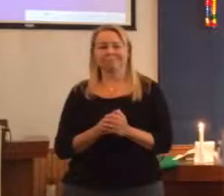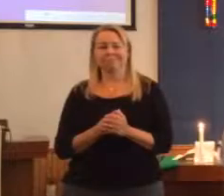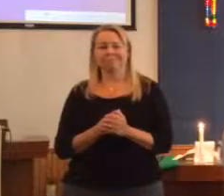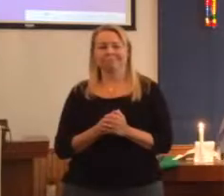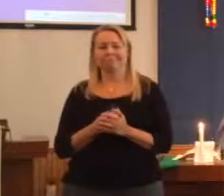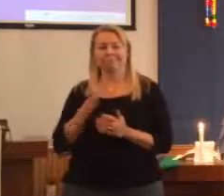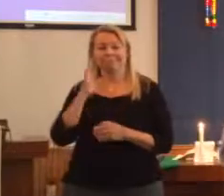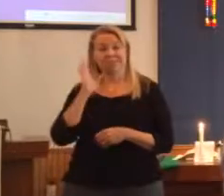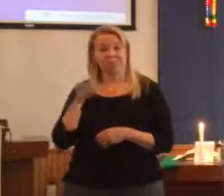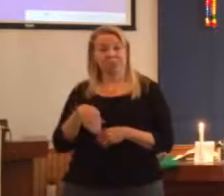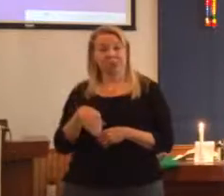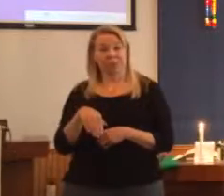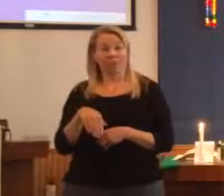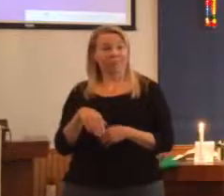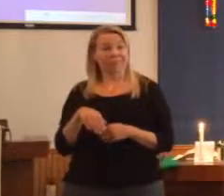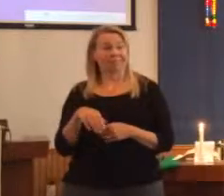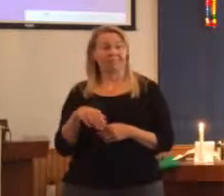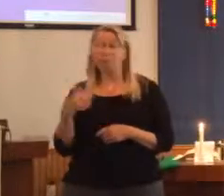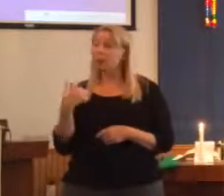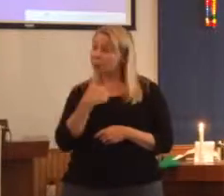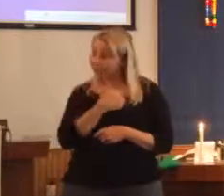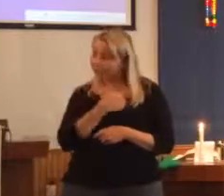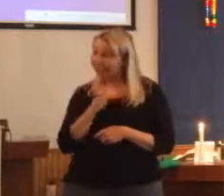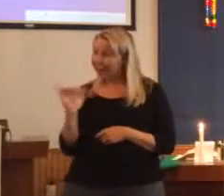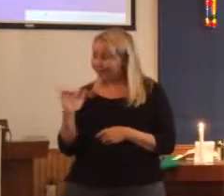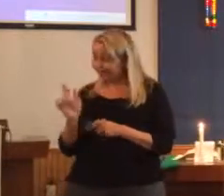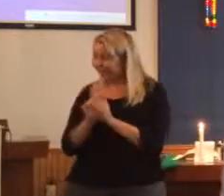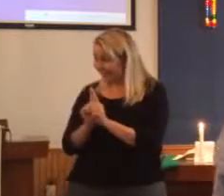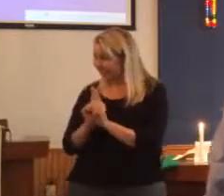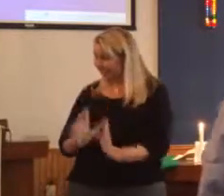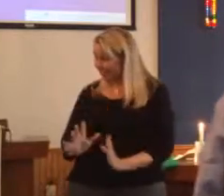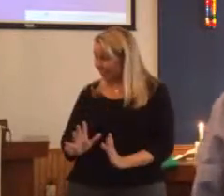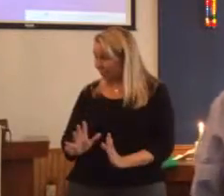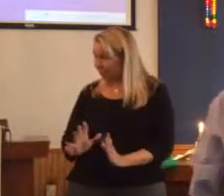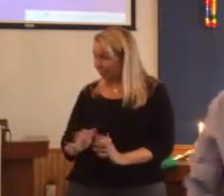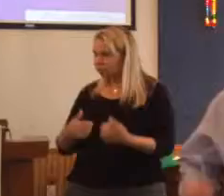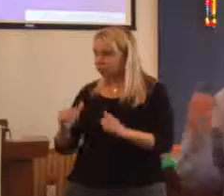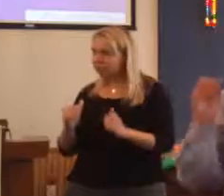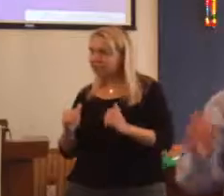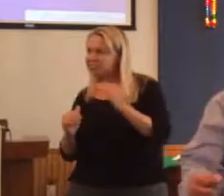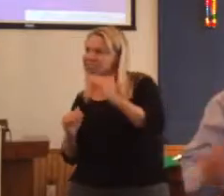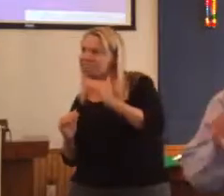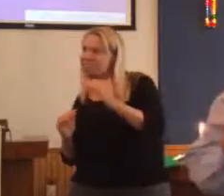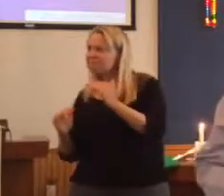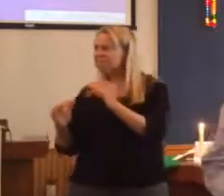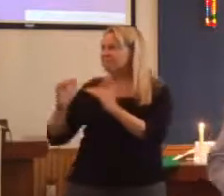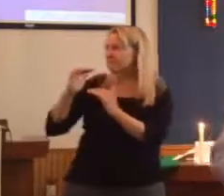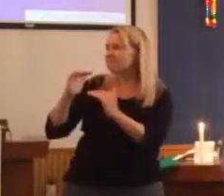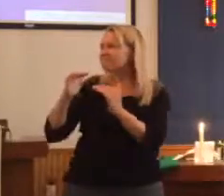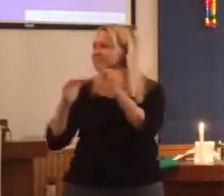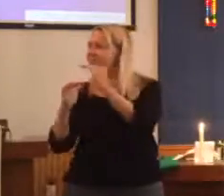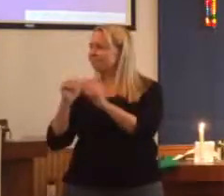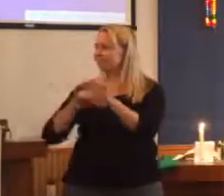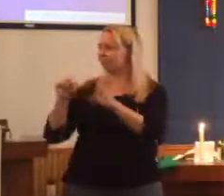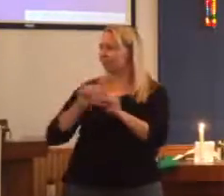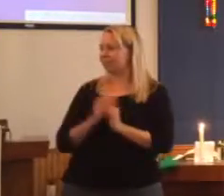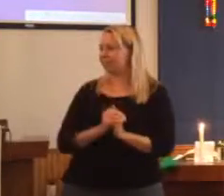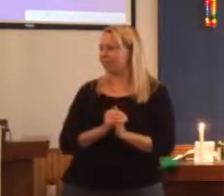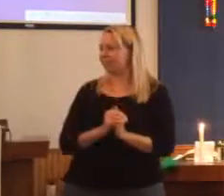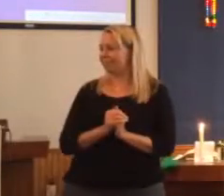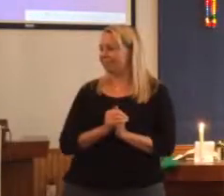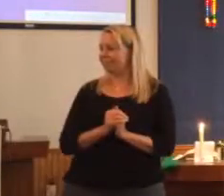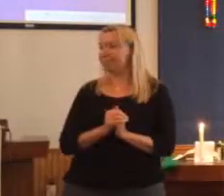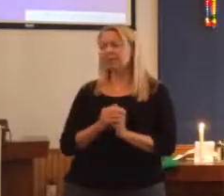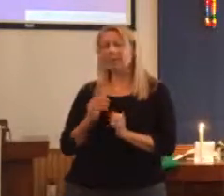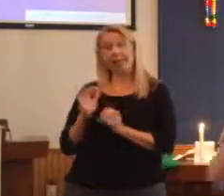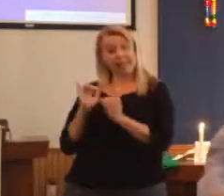We are very much like the disciples. And like them, we want